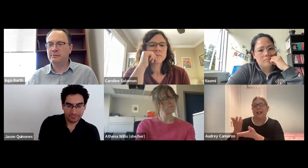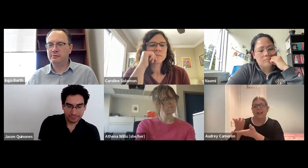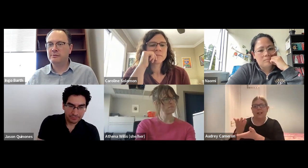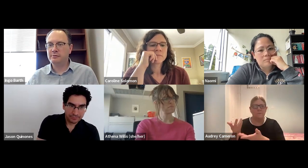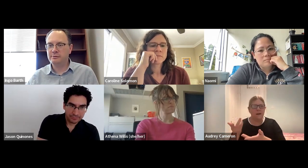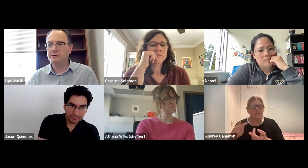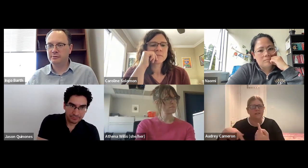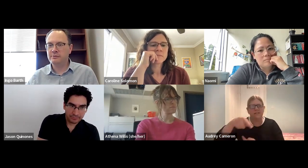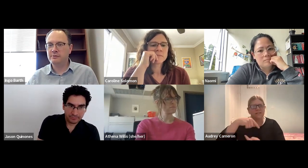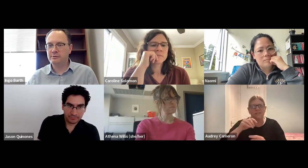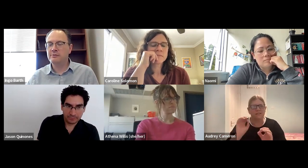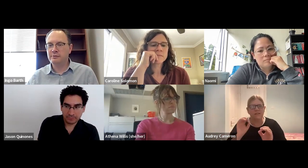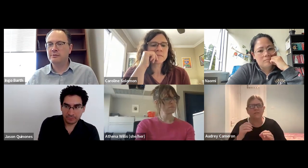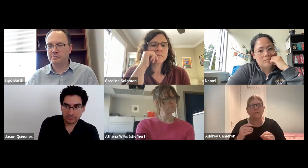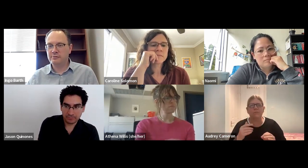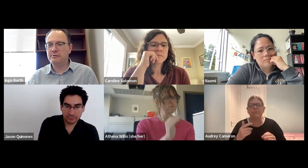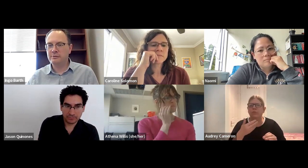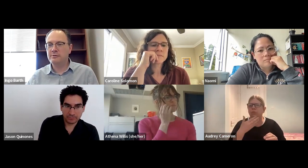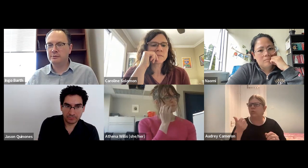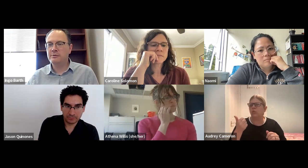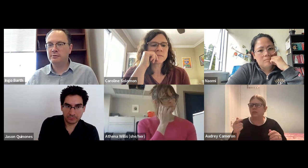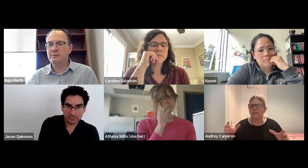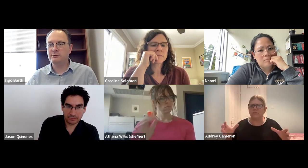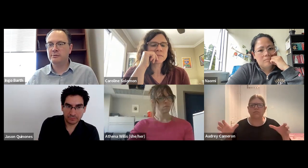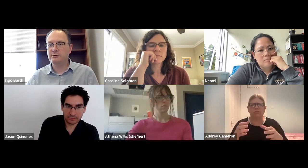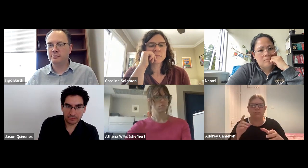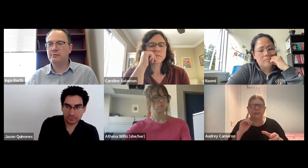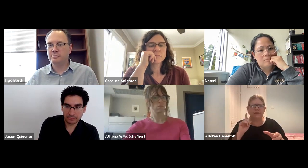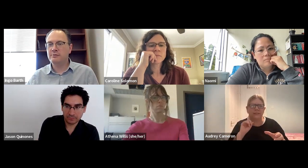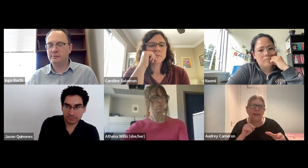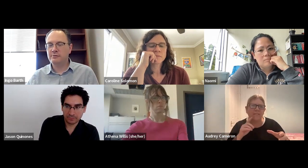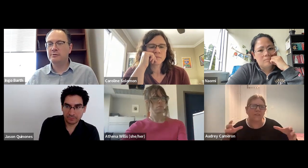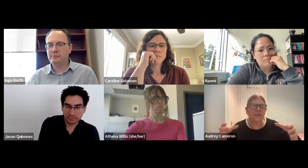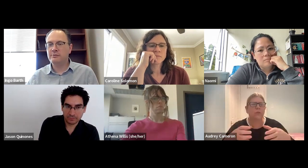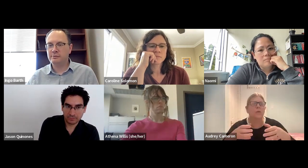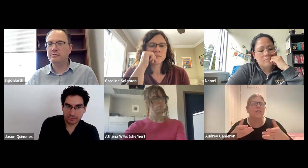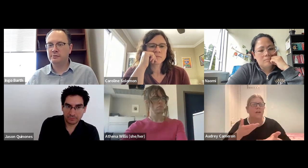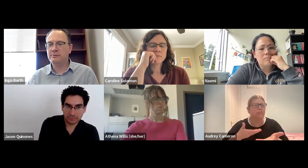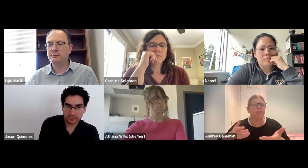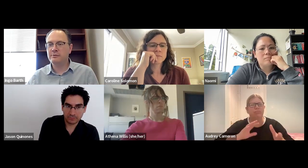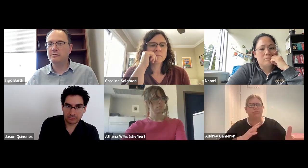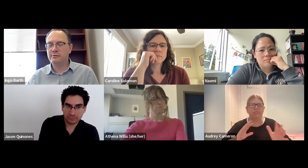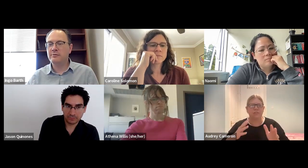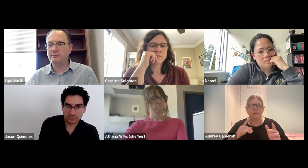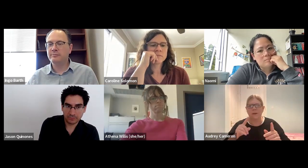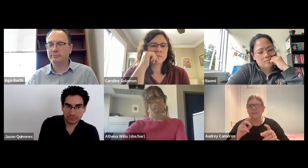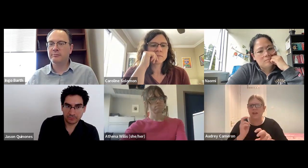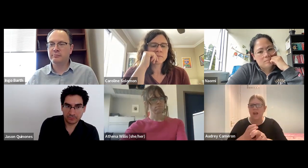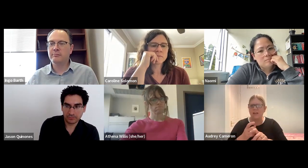I mean, okay, maybe there's a deaf individual moderately involved through an interpreter, but we're talking about the bringing together of a